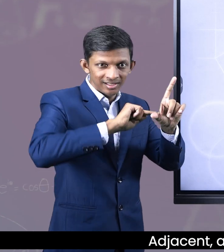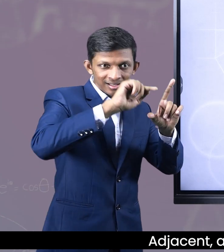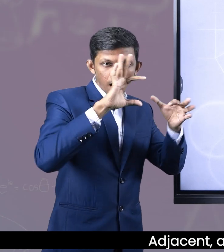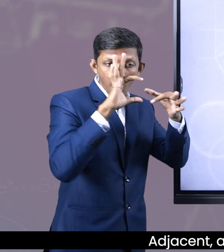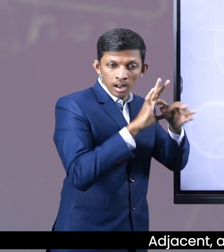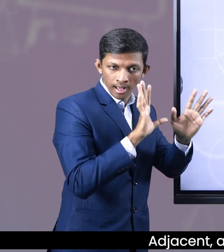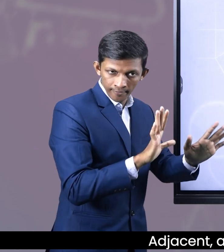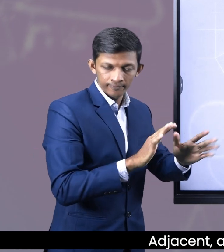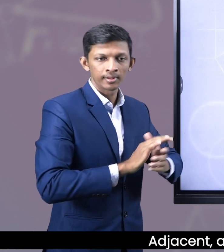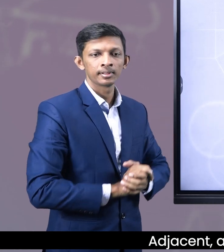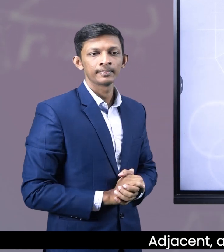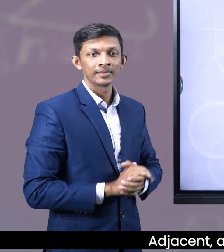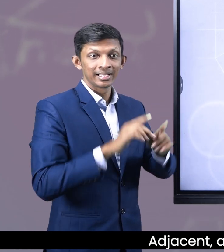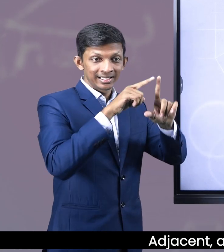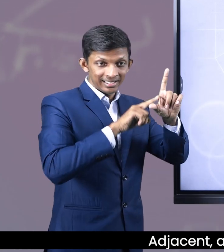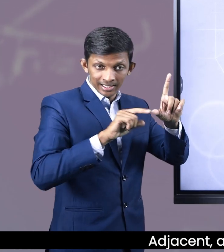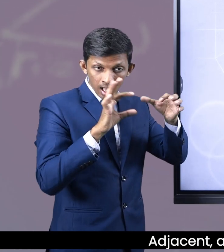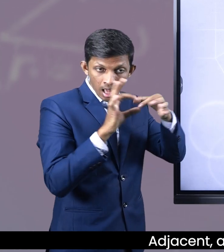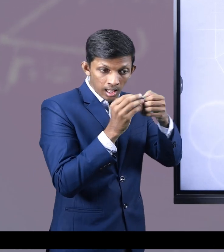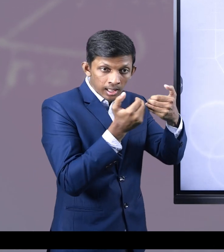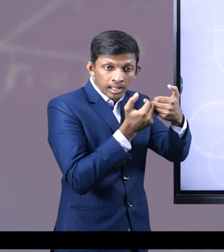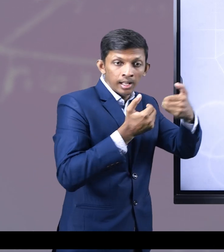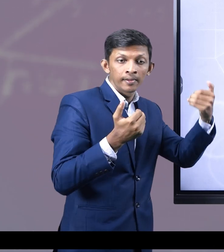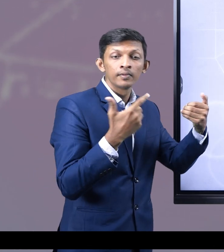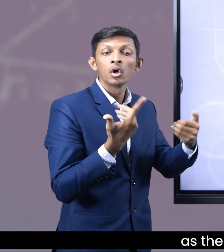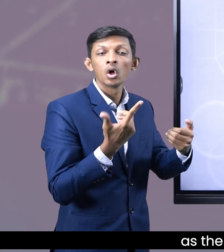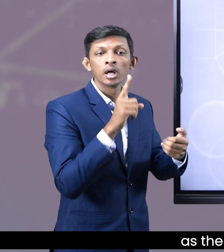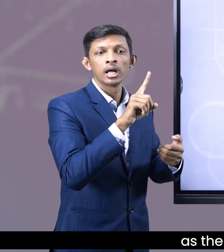adjacent as they have one common arm, supplementary as the sum of two